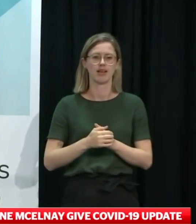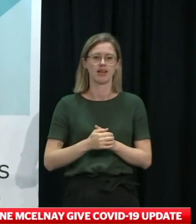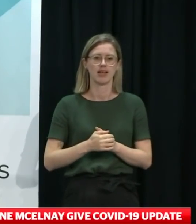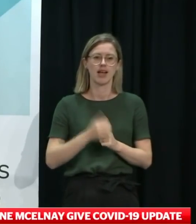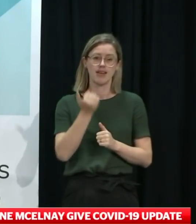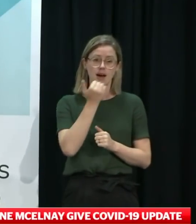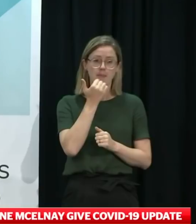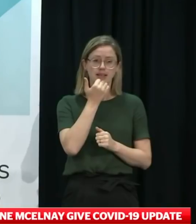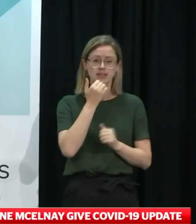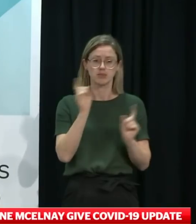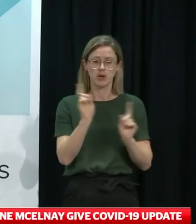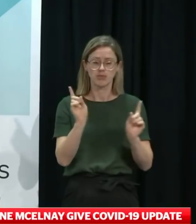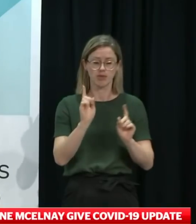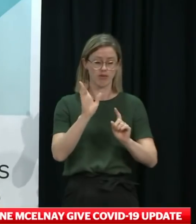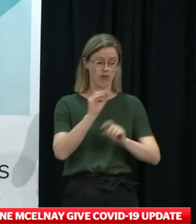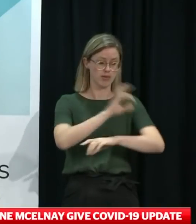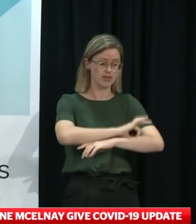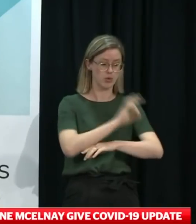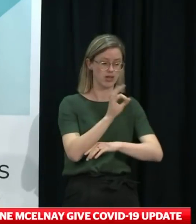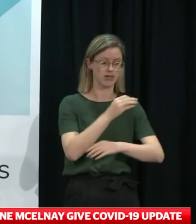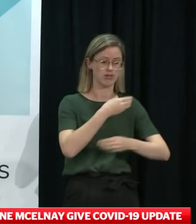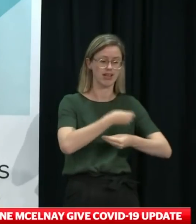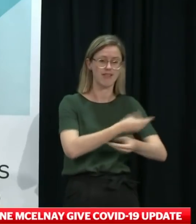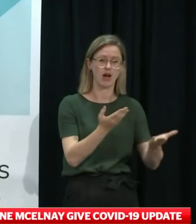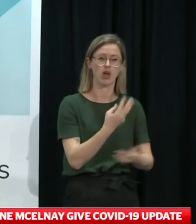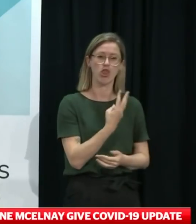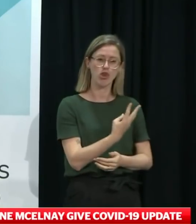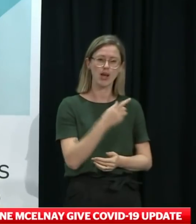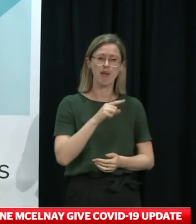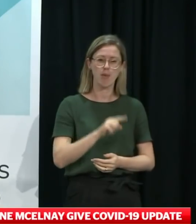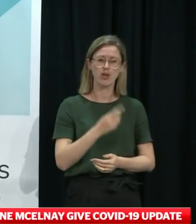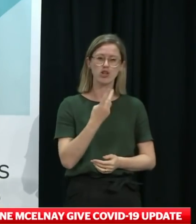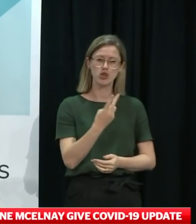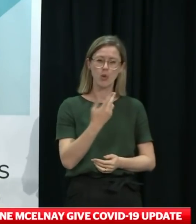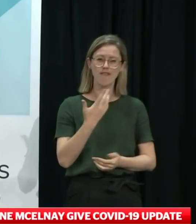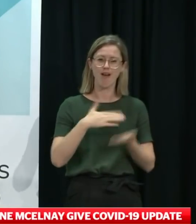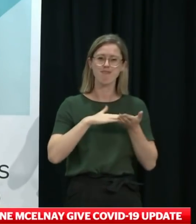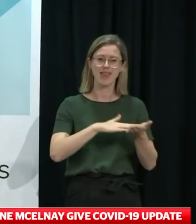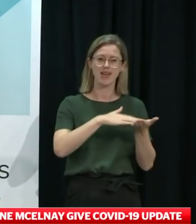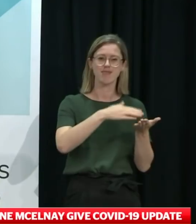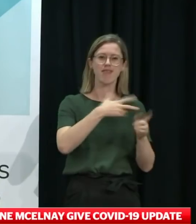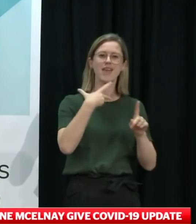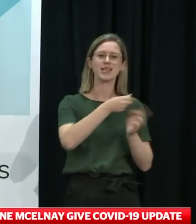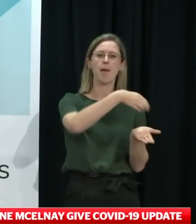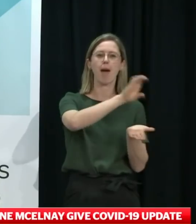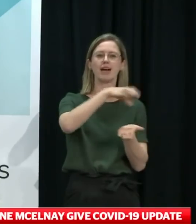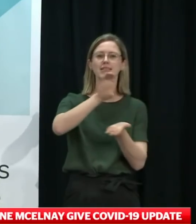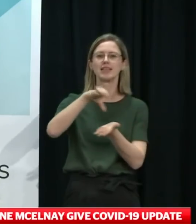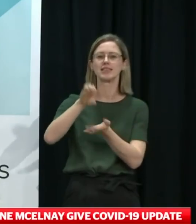Dr. McElnay has said. As at this morning, we have issued 3.25 million MyVaccine passes, including